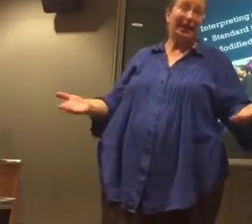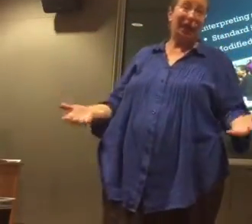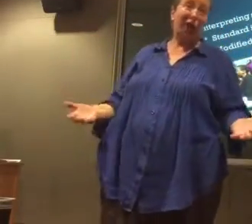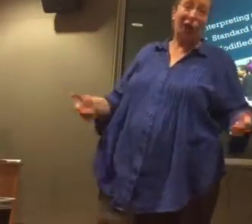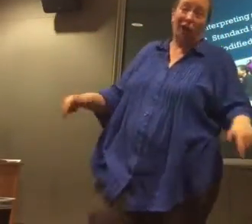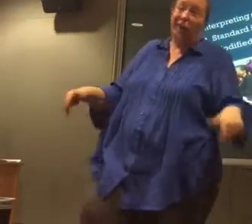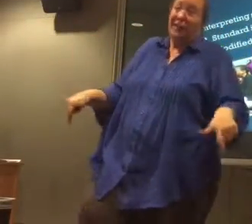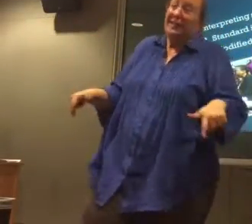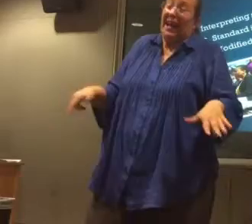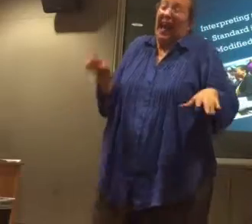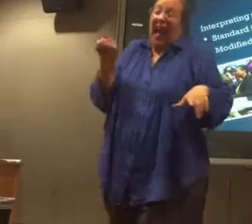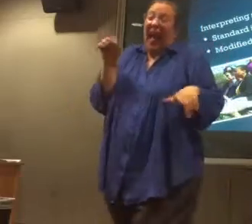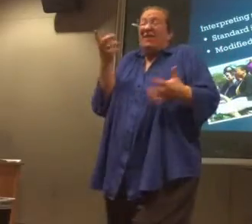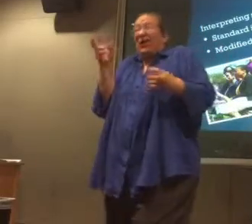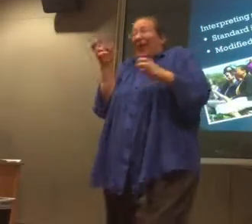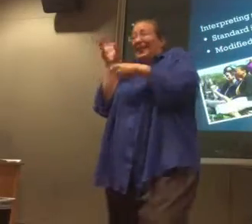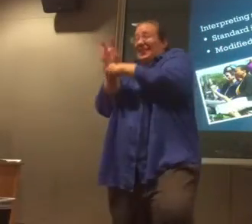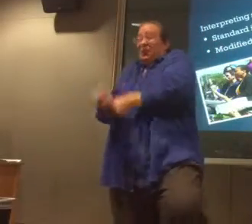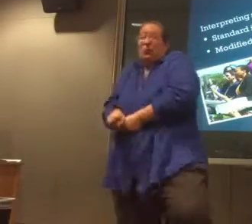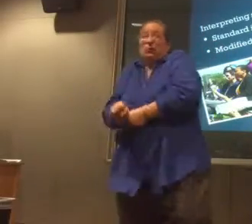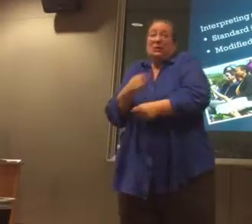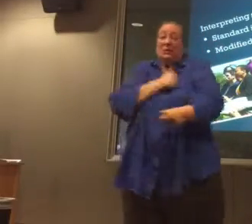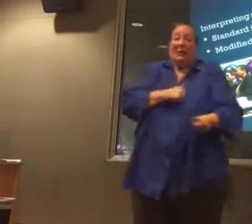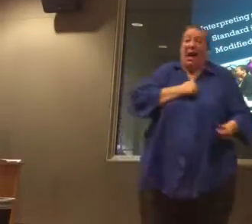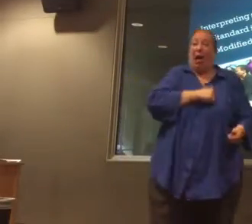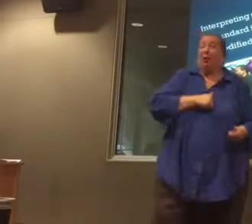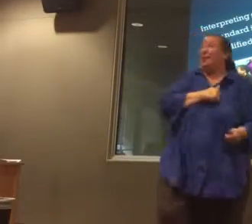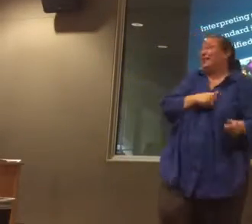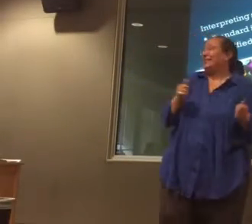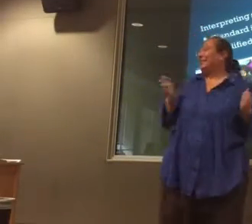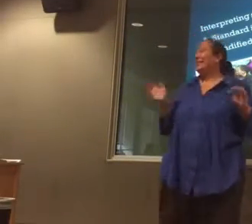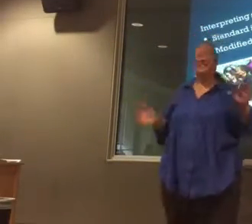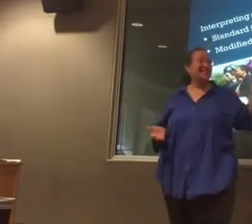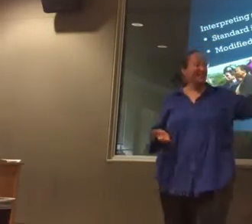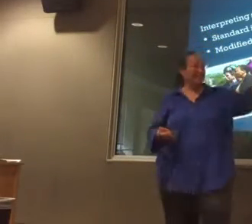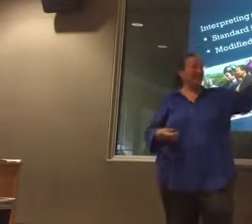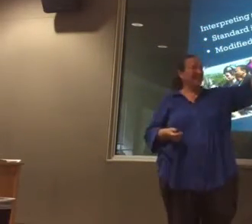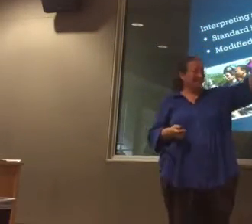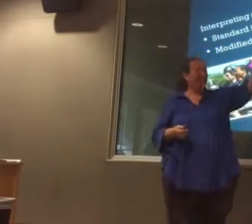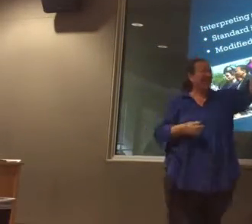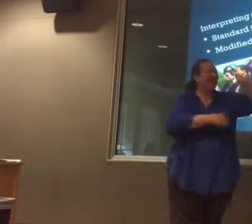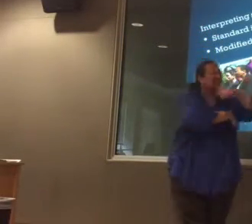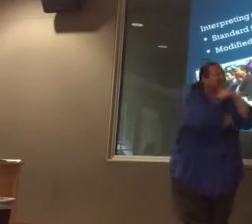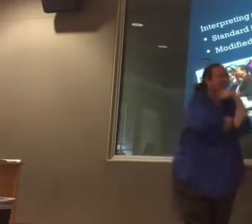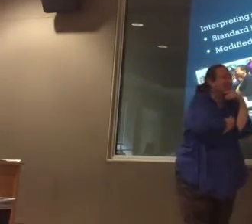what happens here. So we have to kind of get used to it. I'm sorry, but that's just what we do here.